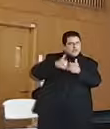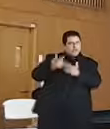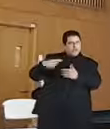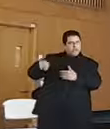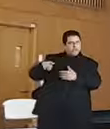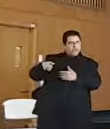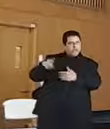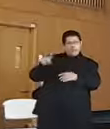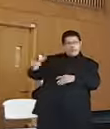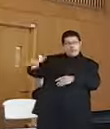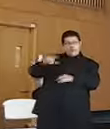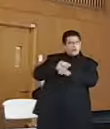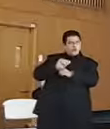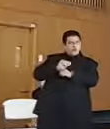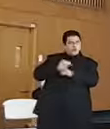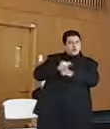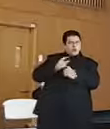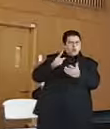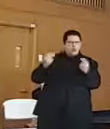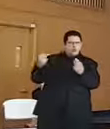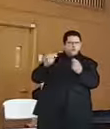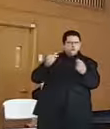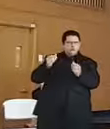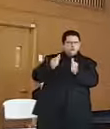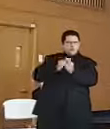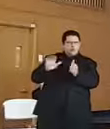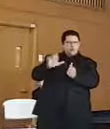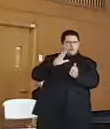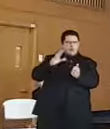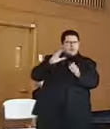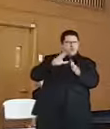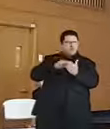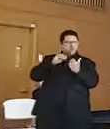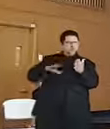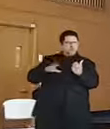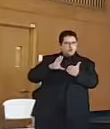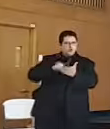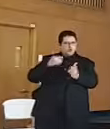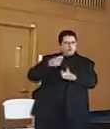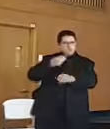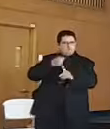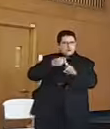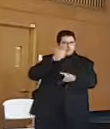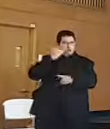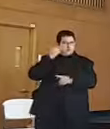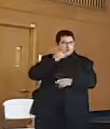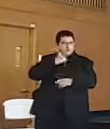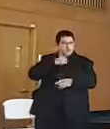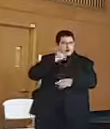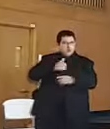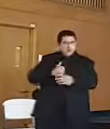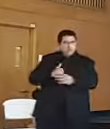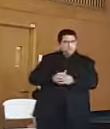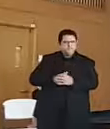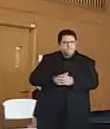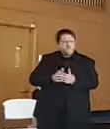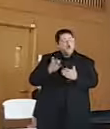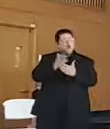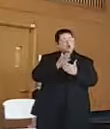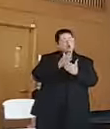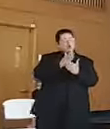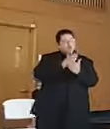this with their kids learning from home every day. To the question of how the parents adapt, it was important to get information to